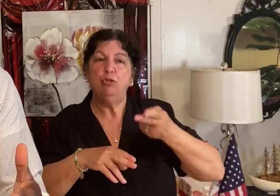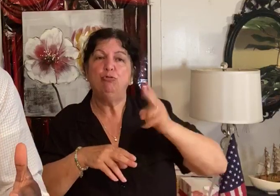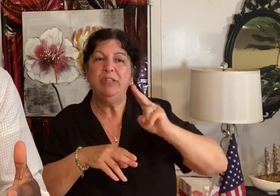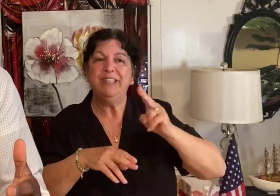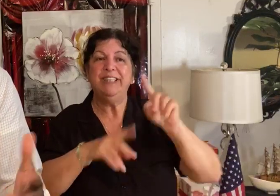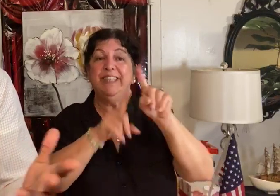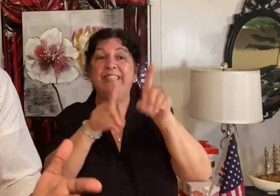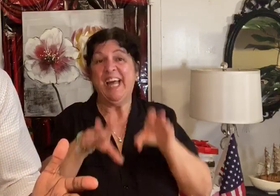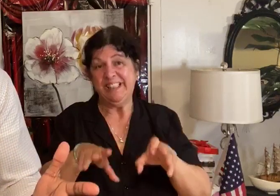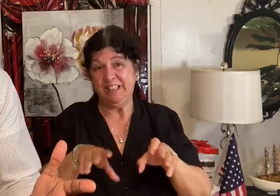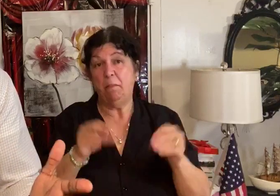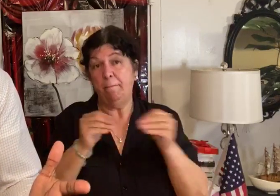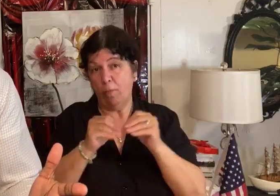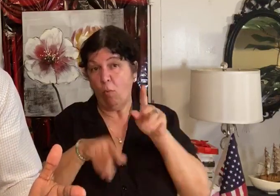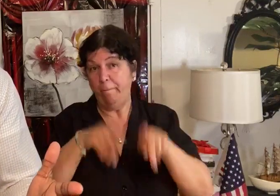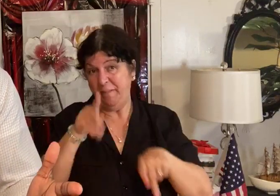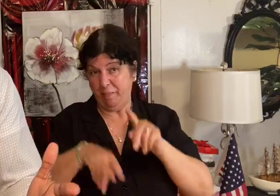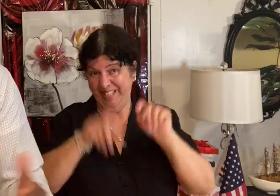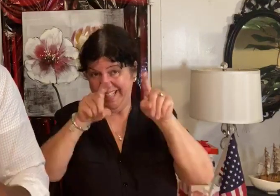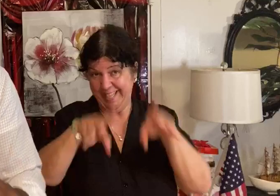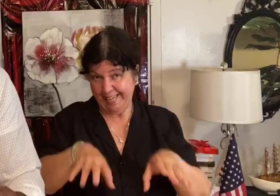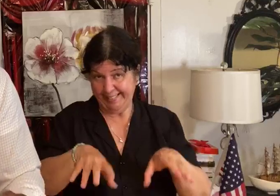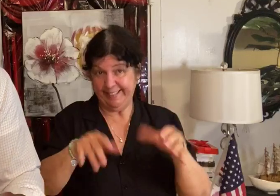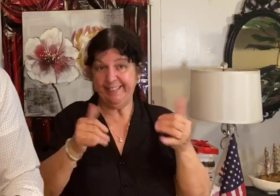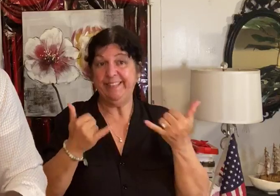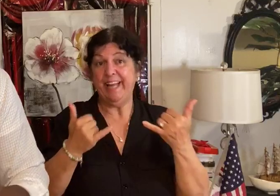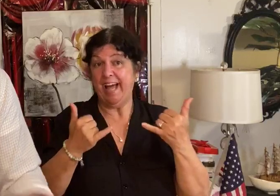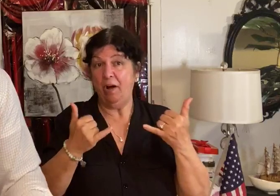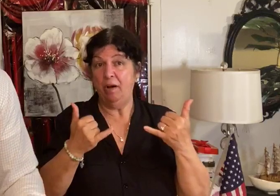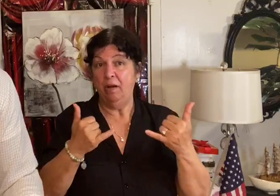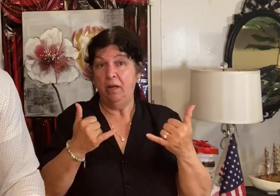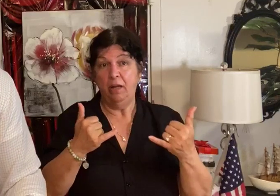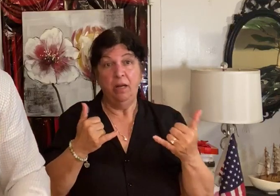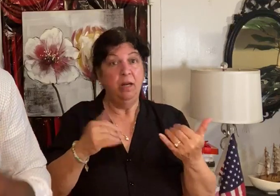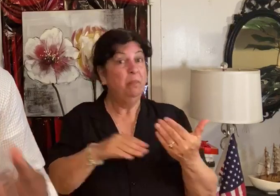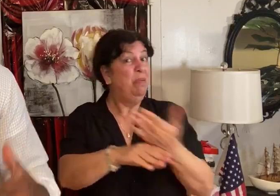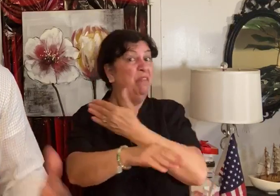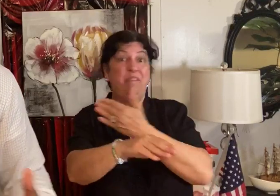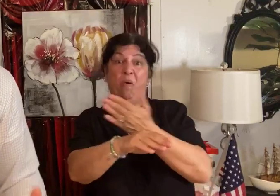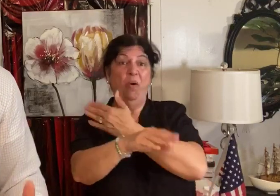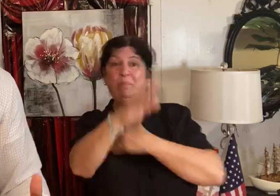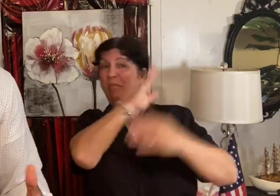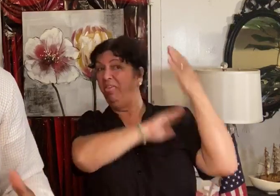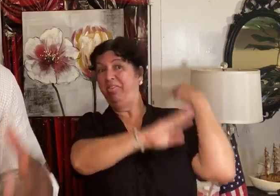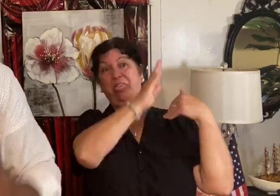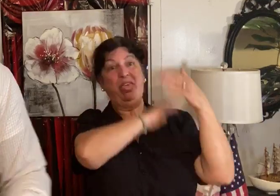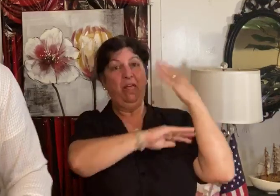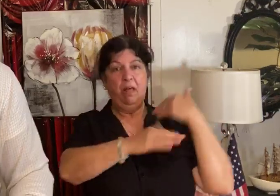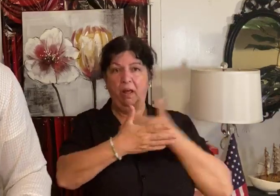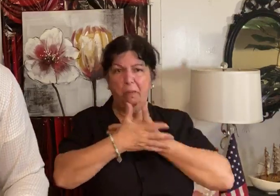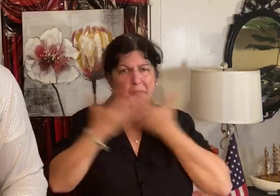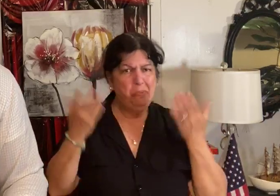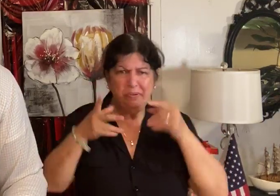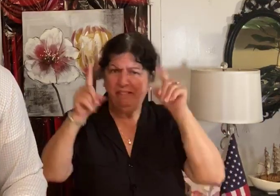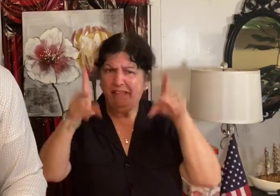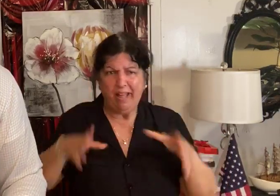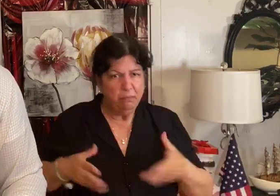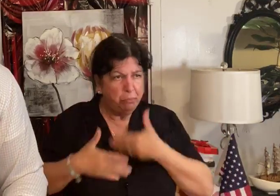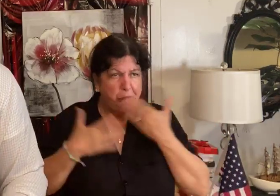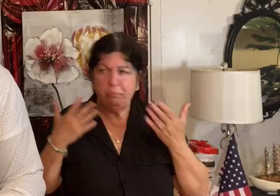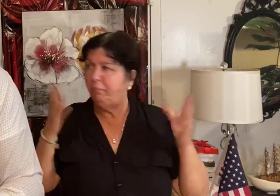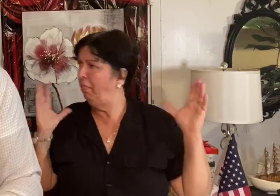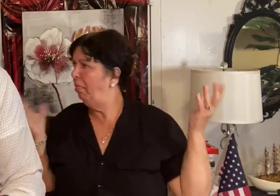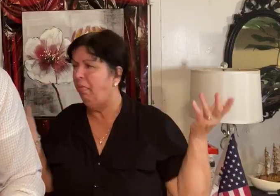testing. Remember the testing? The first test that were going on when the pandemic first hit in our